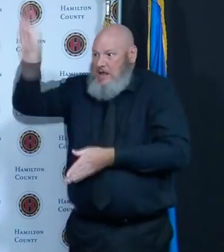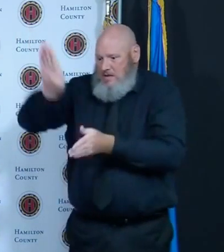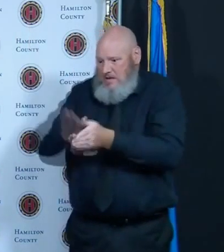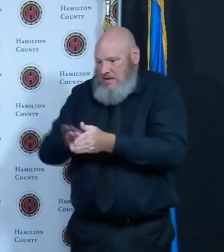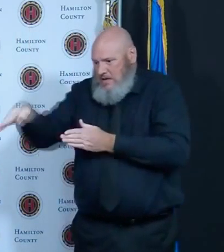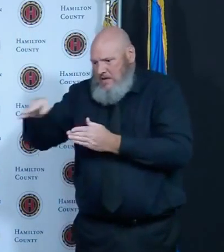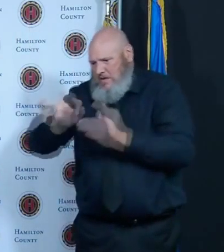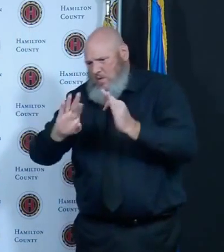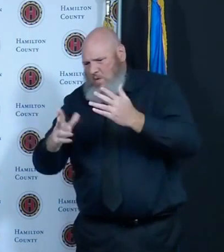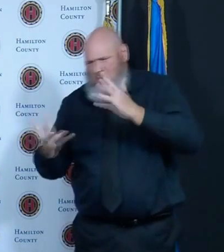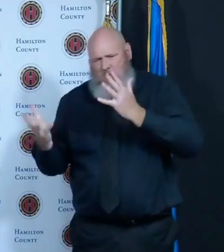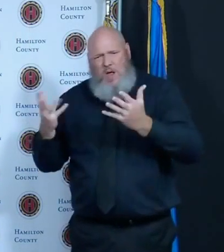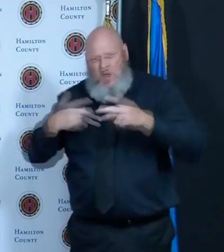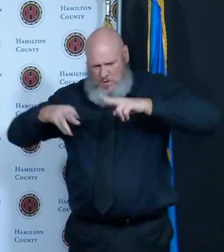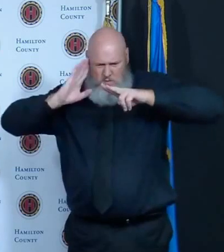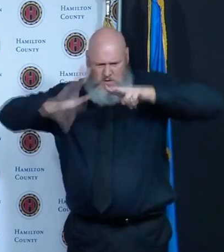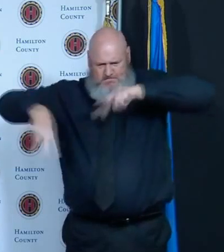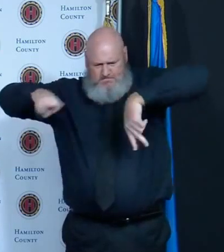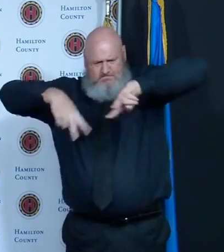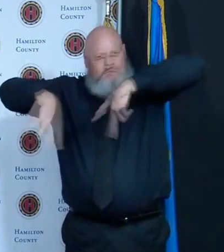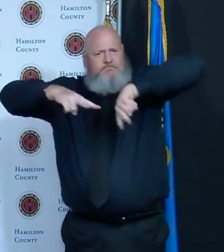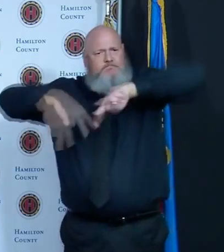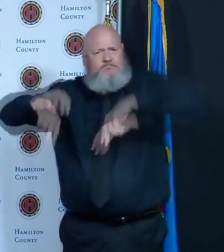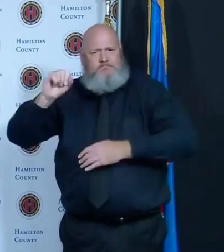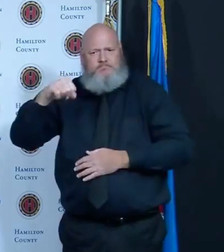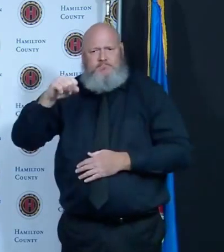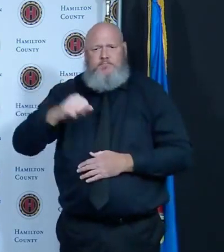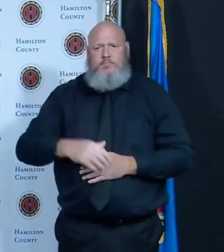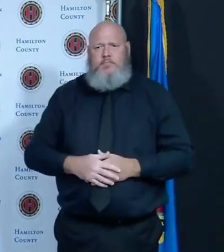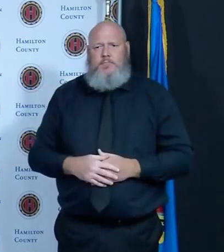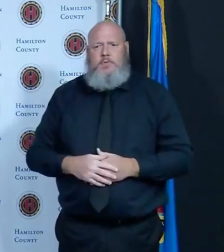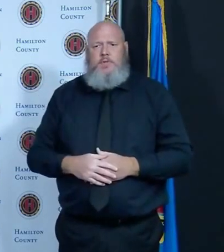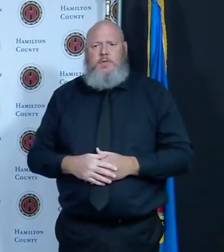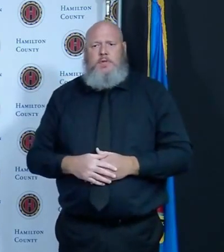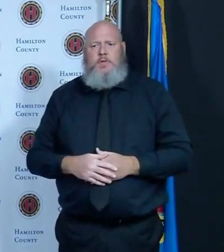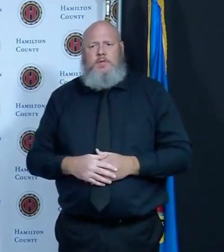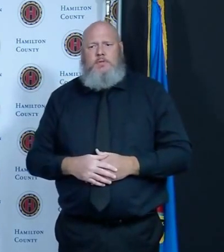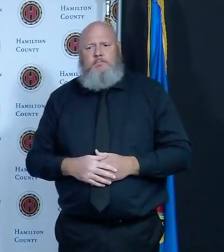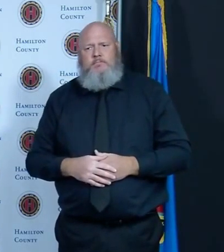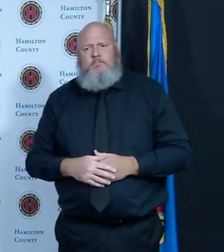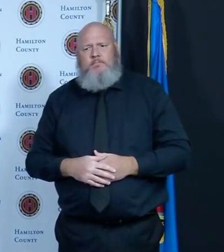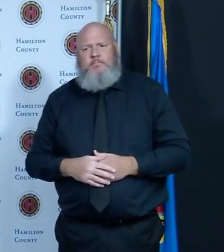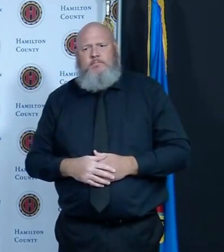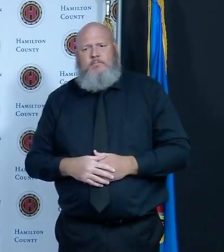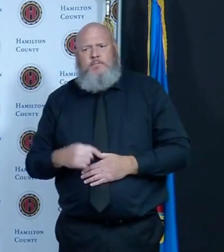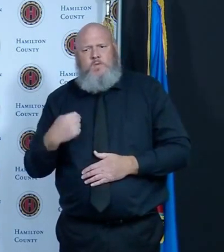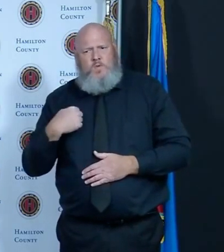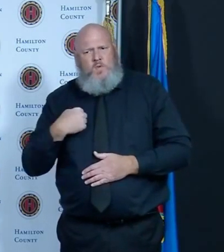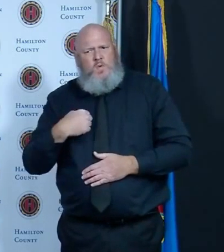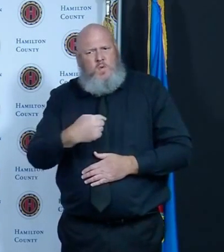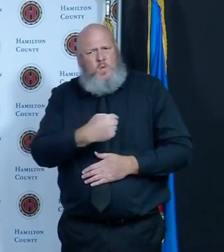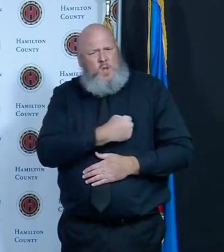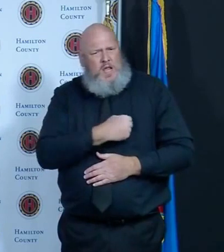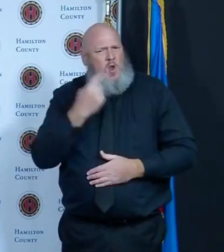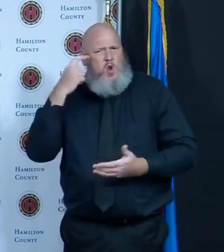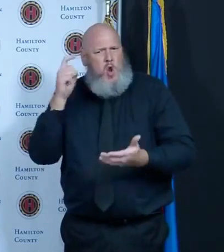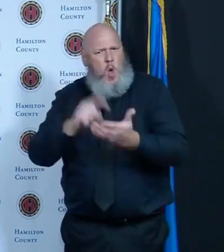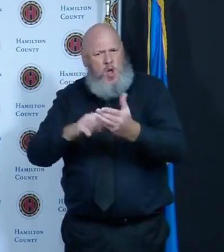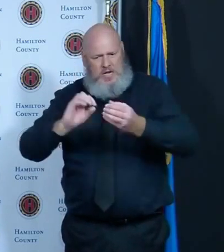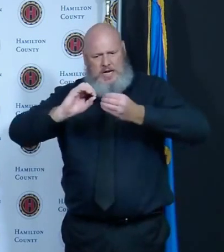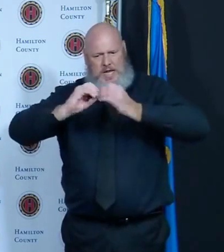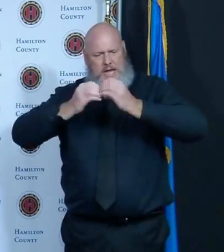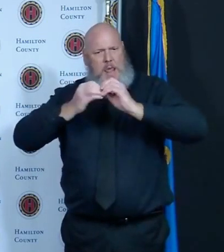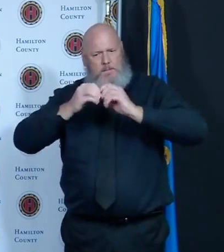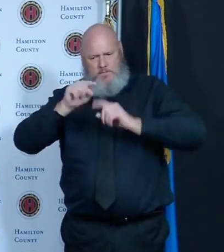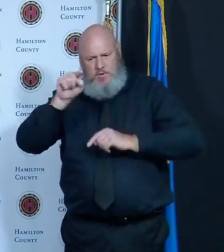we know is happening, which is this disparity. And so we are starting to respond to that. We are